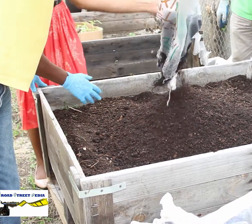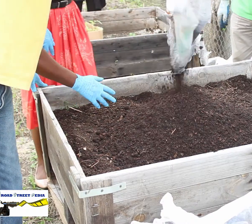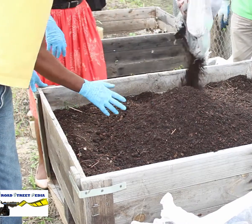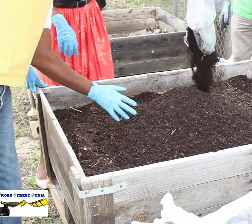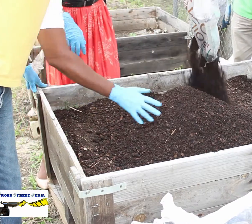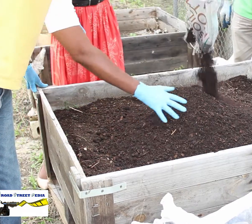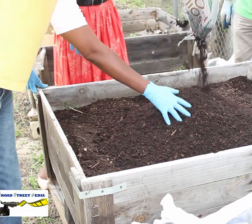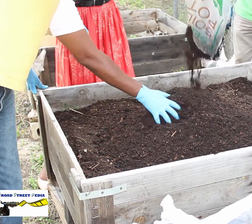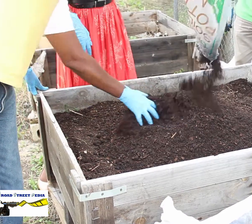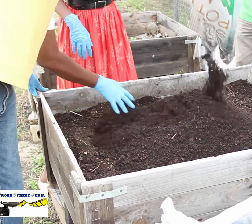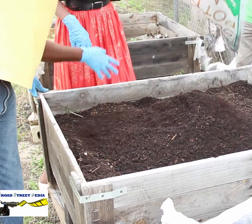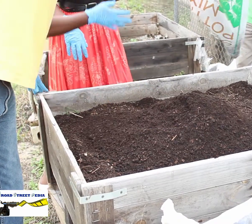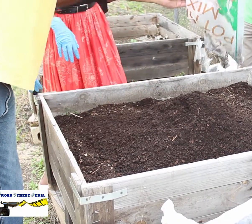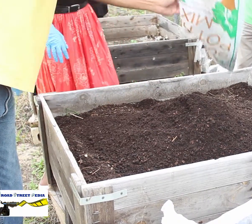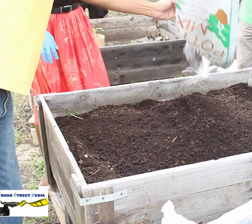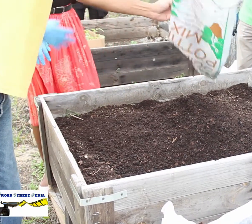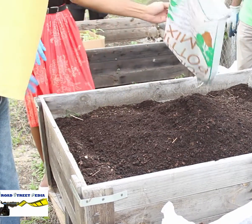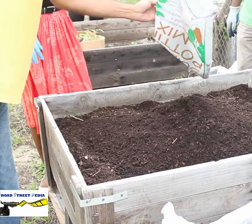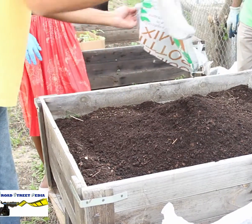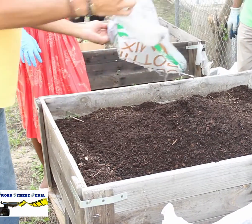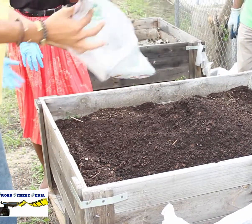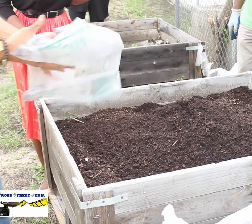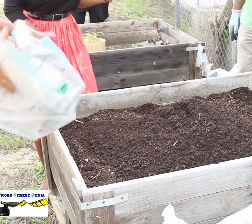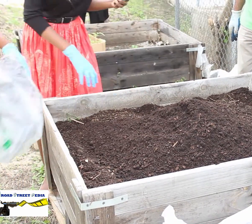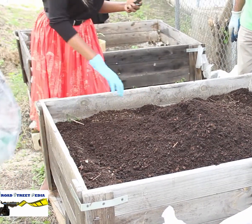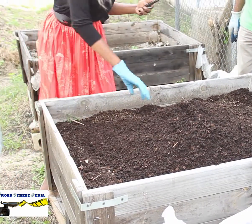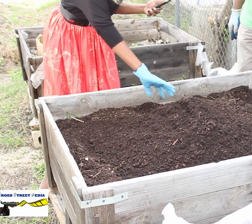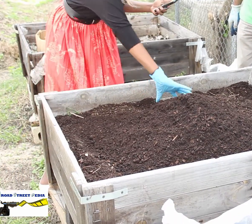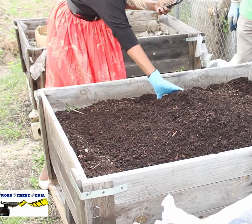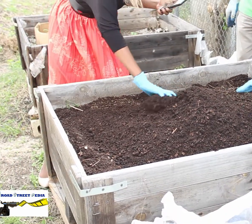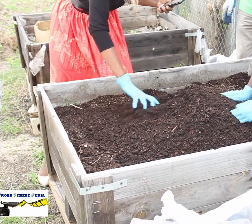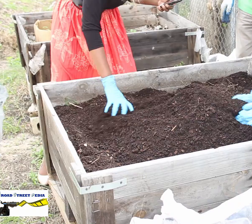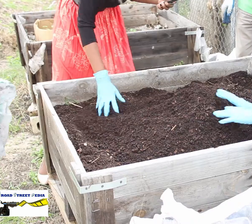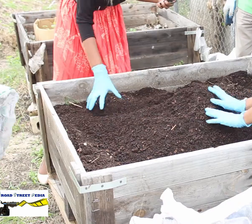Okay. Give it enough bet. Give it enough back.